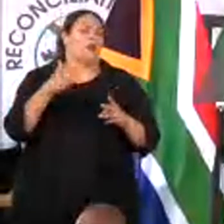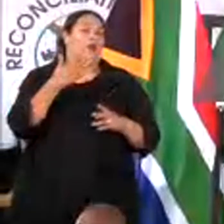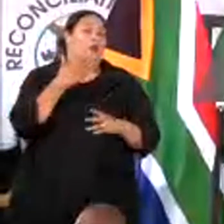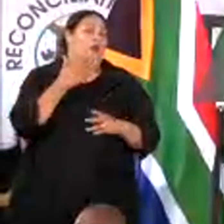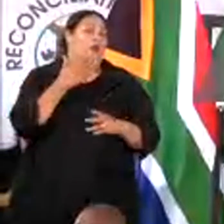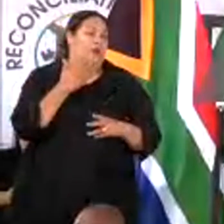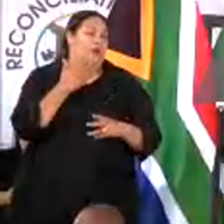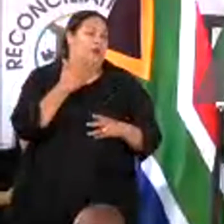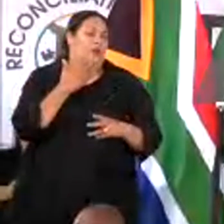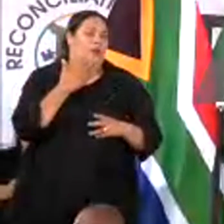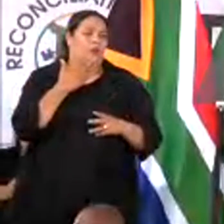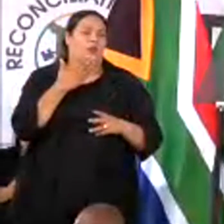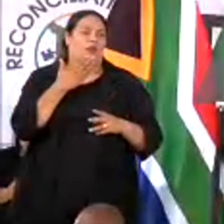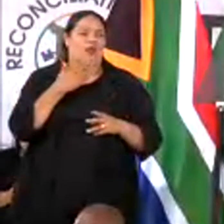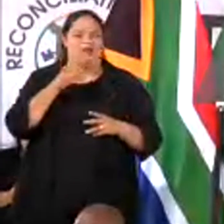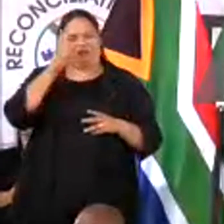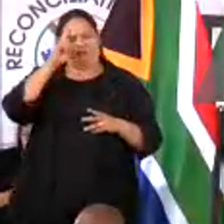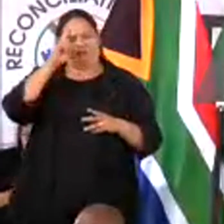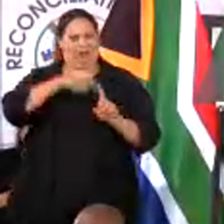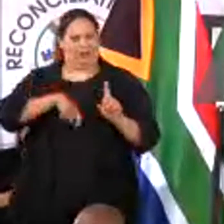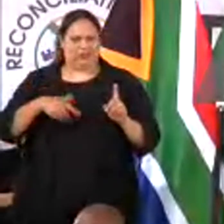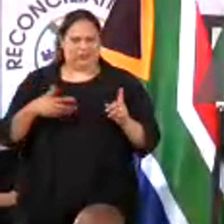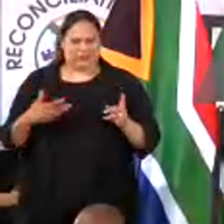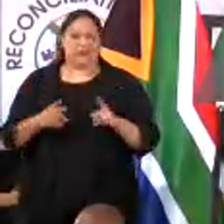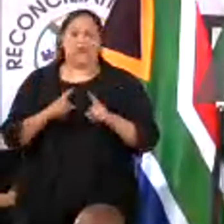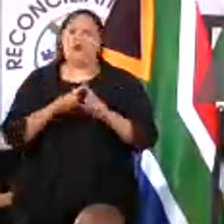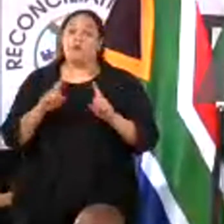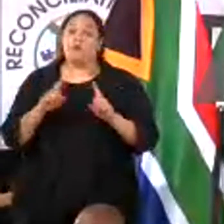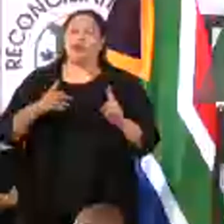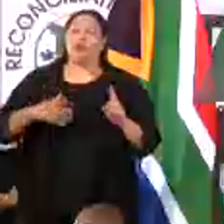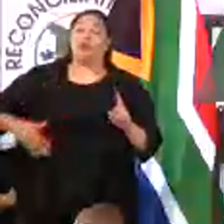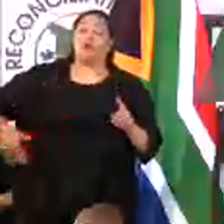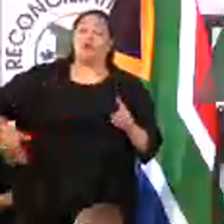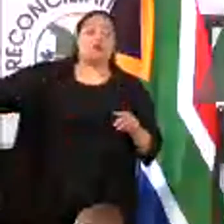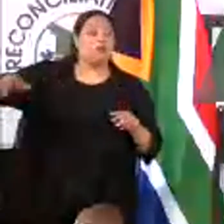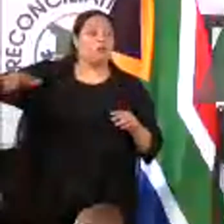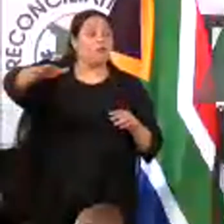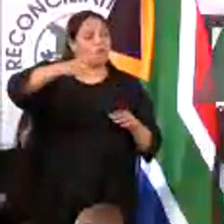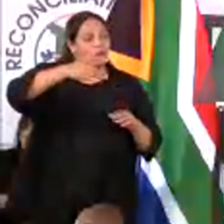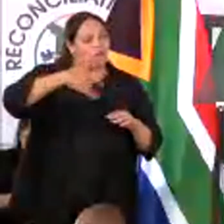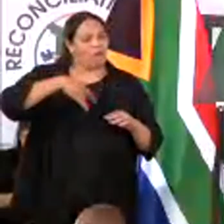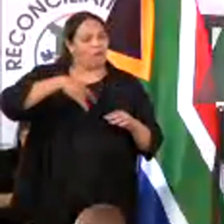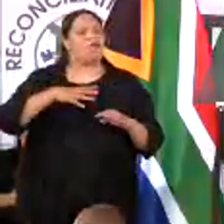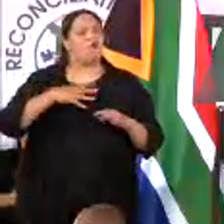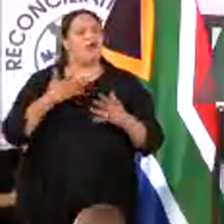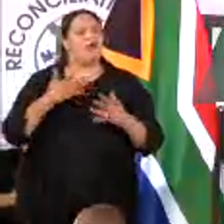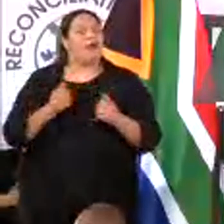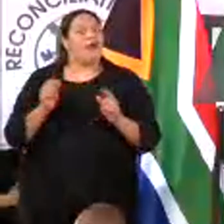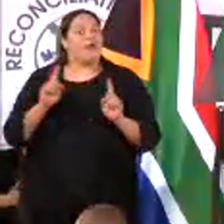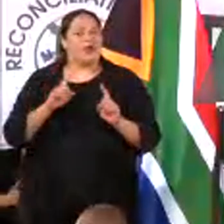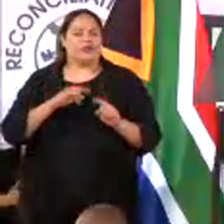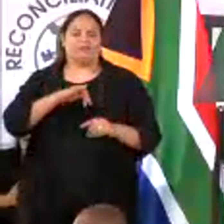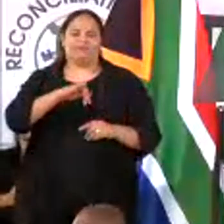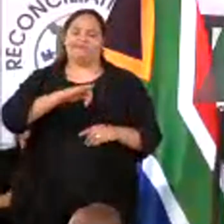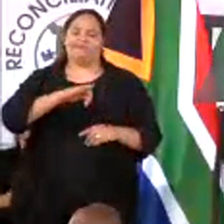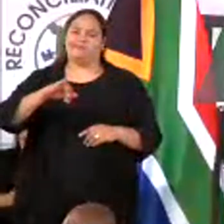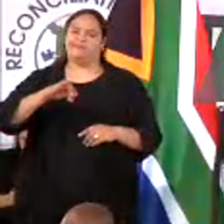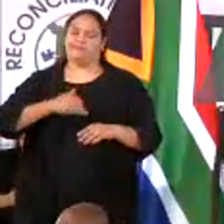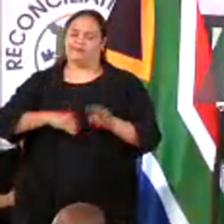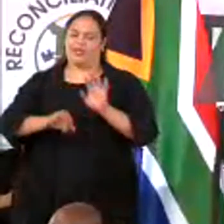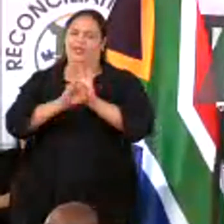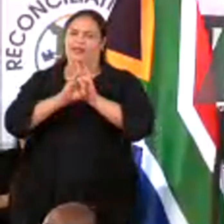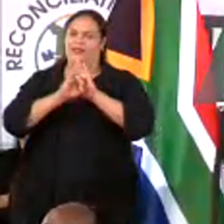people who are Africans, but all of us have the same